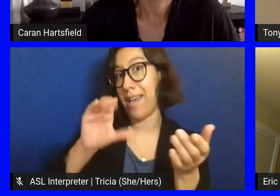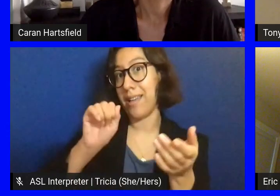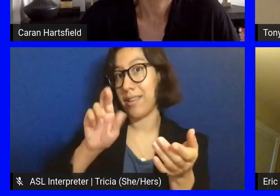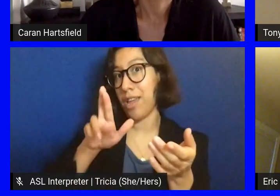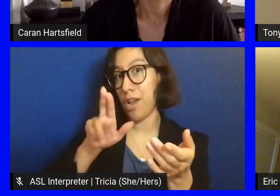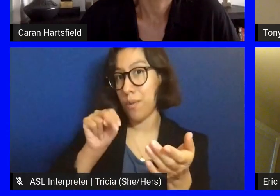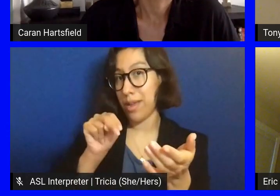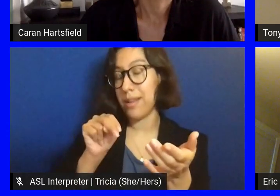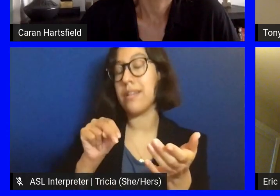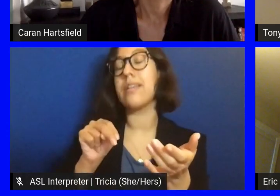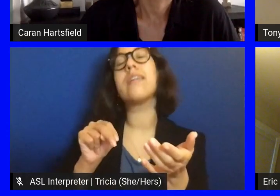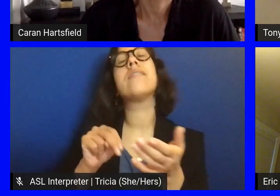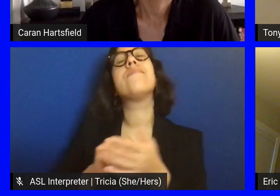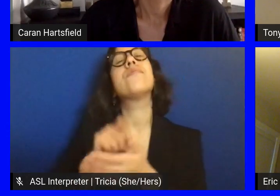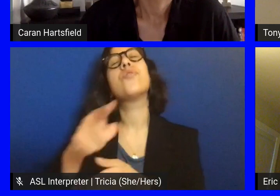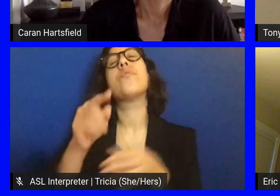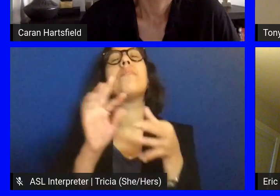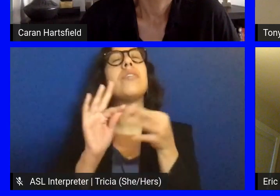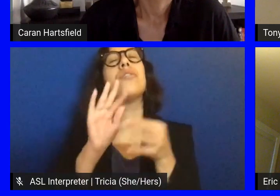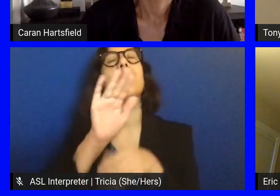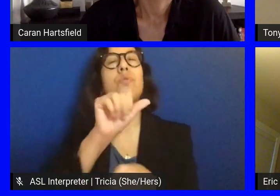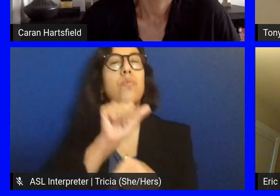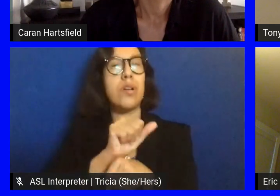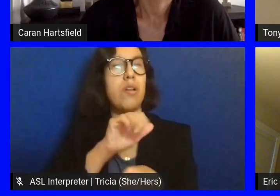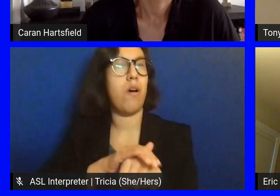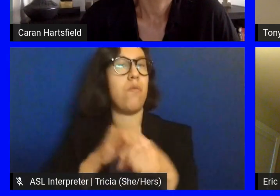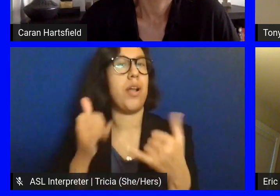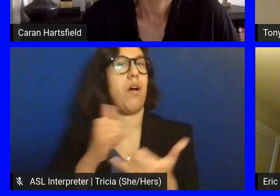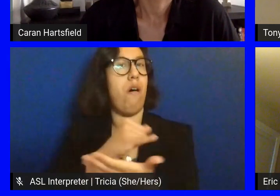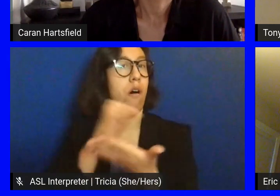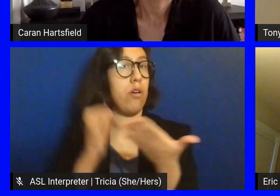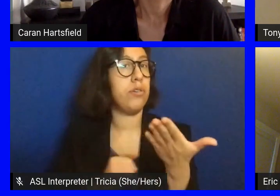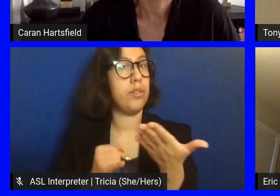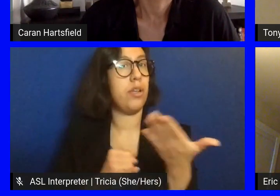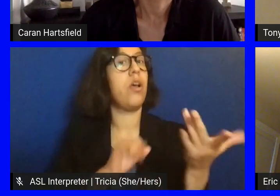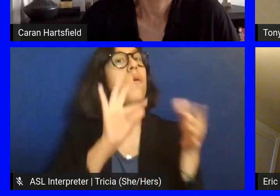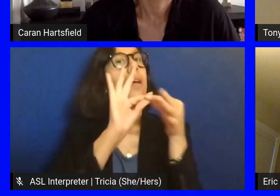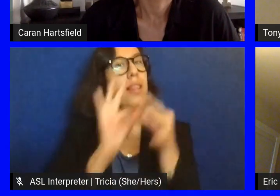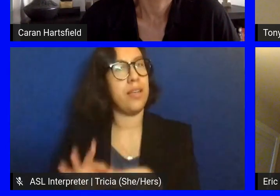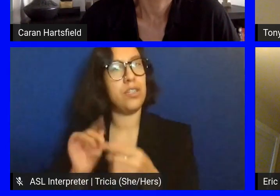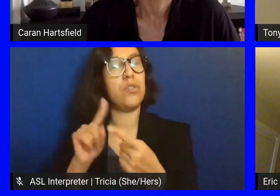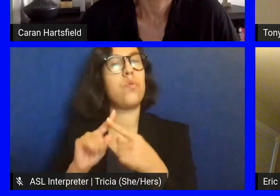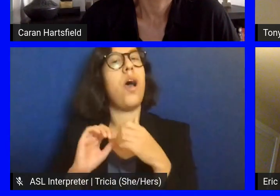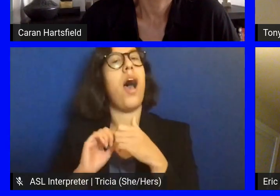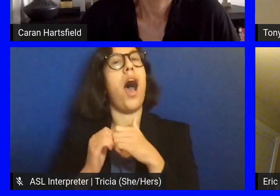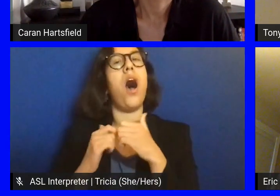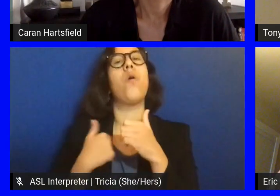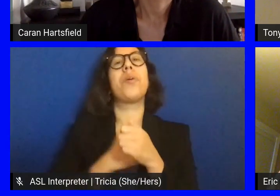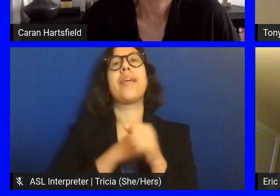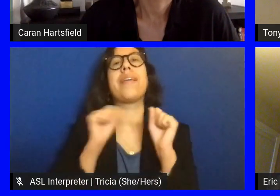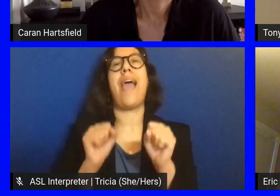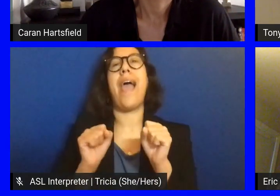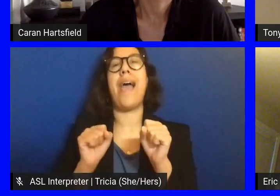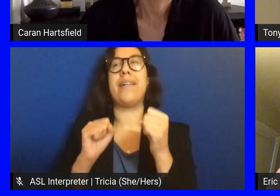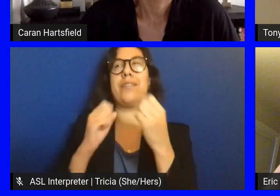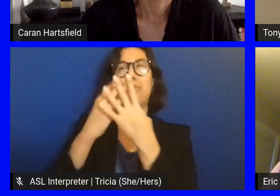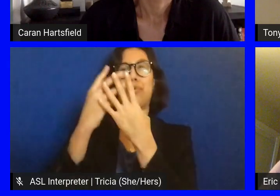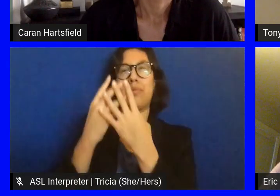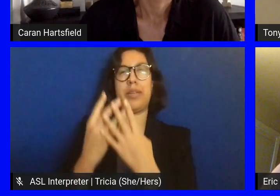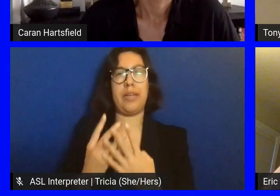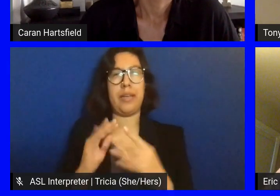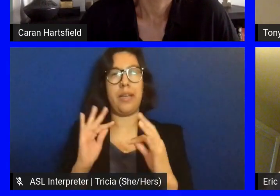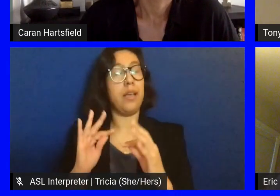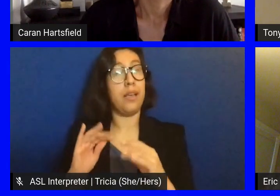there is something that you said you're working on in relation to how we can even screen these things, because at